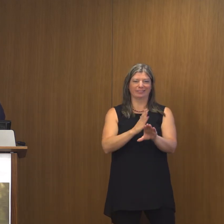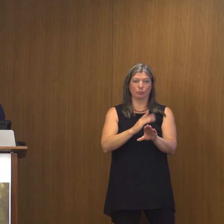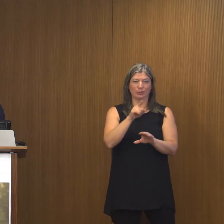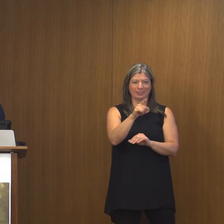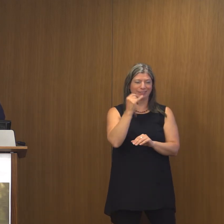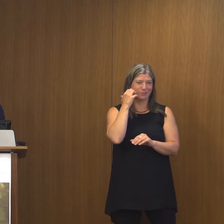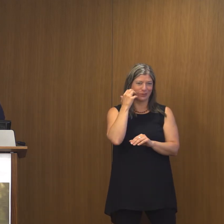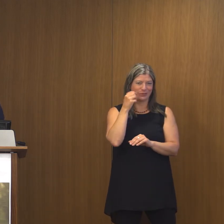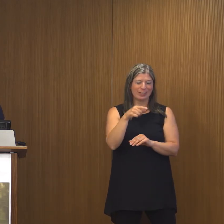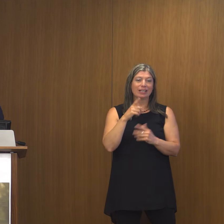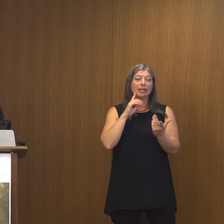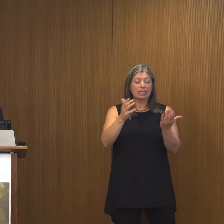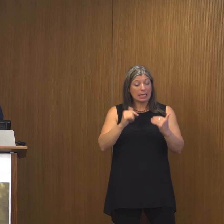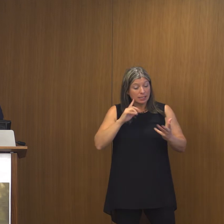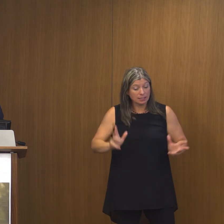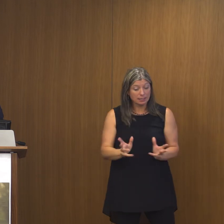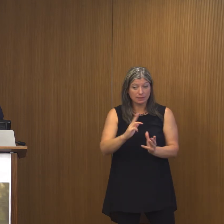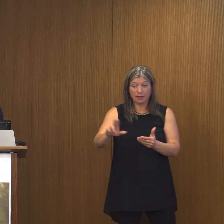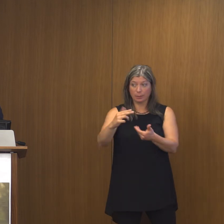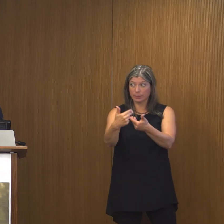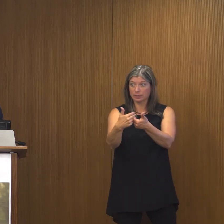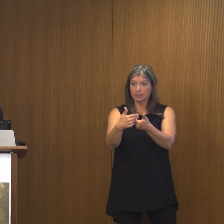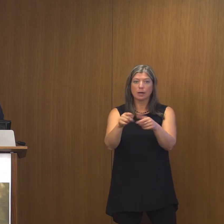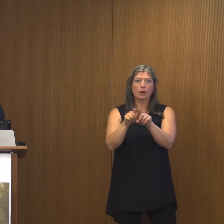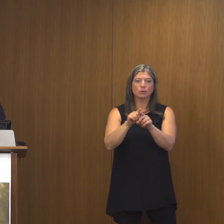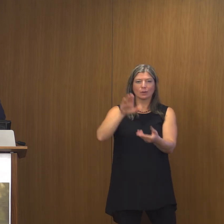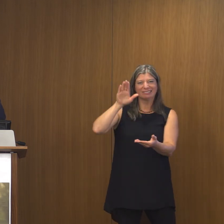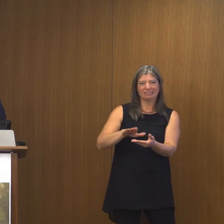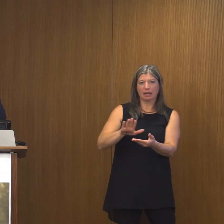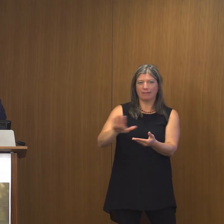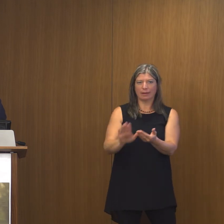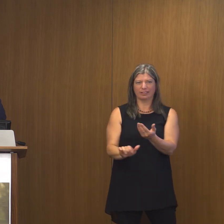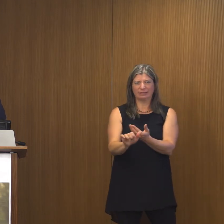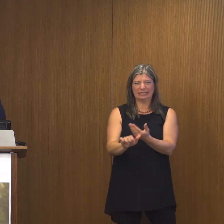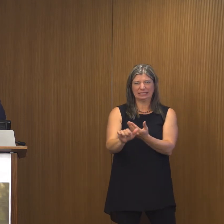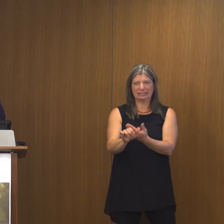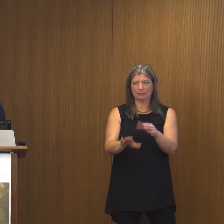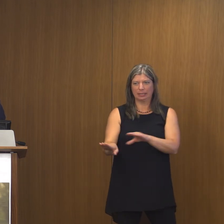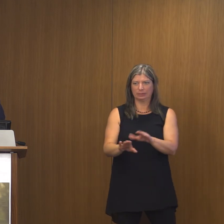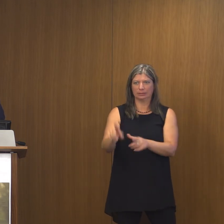positive approaches that encourage participation and reduce risk behaviors.